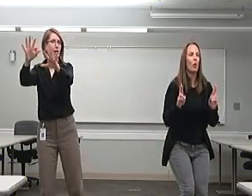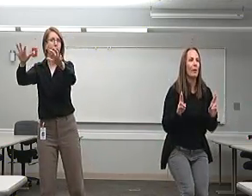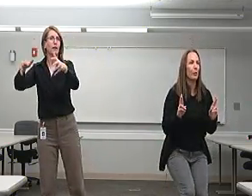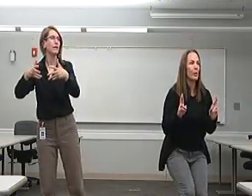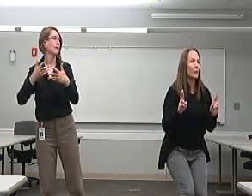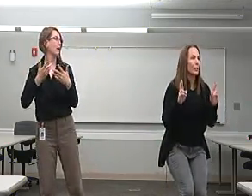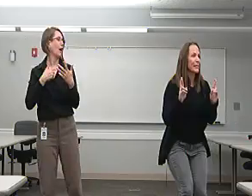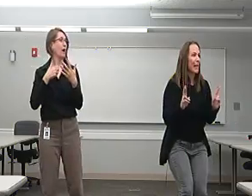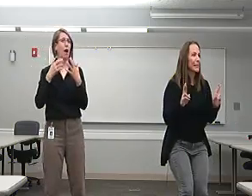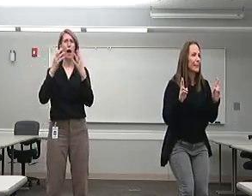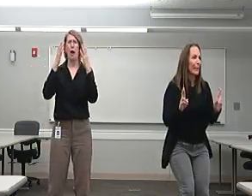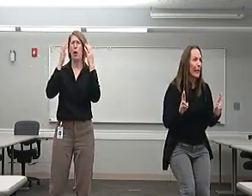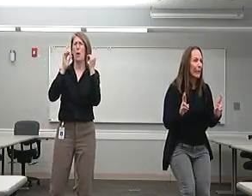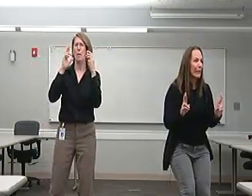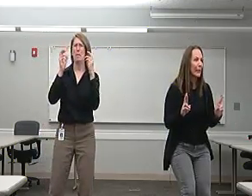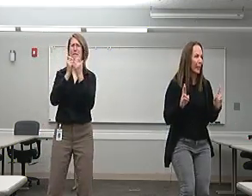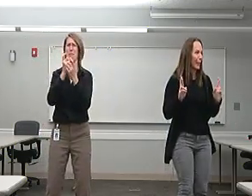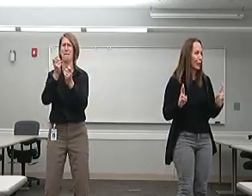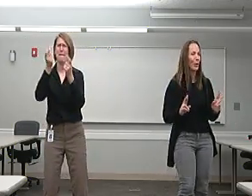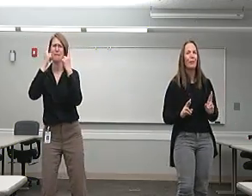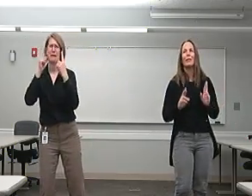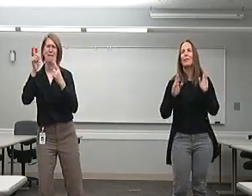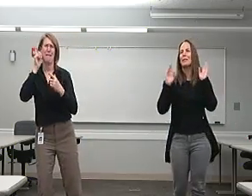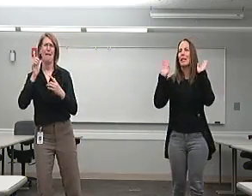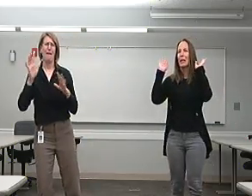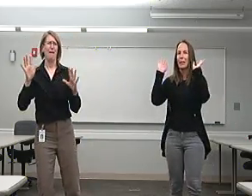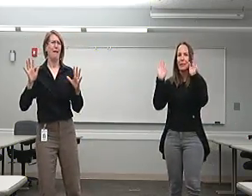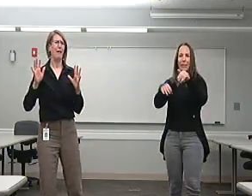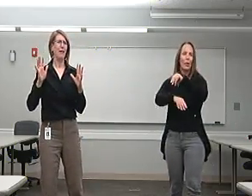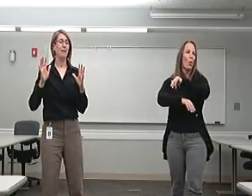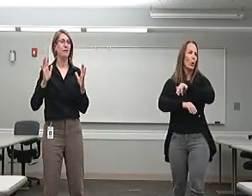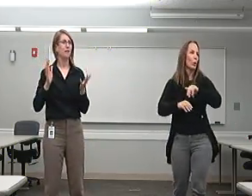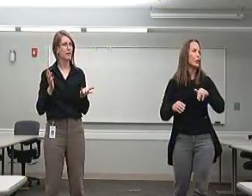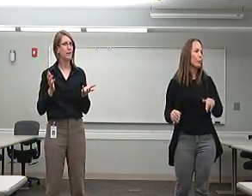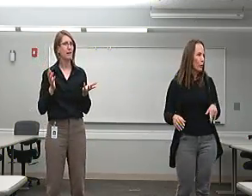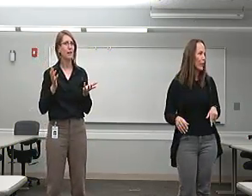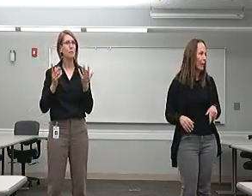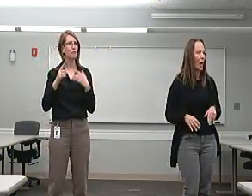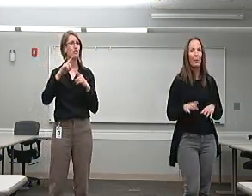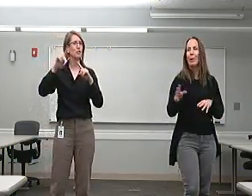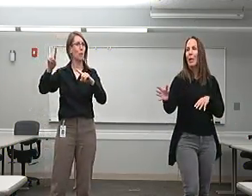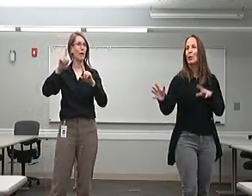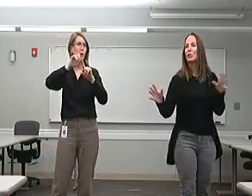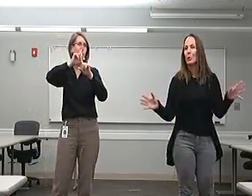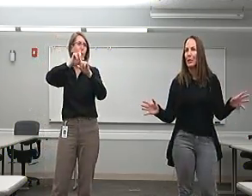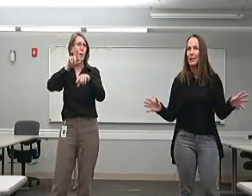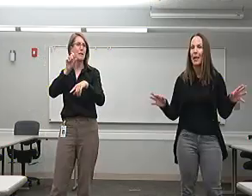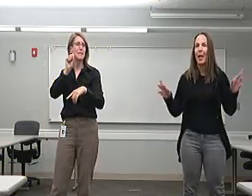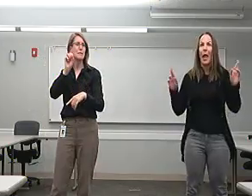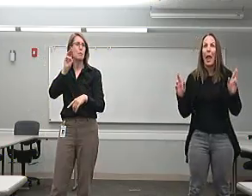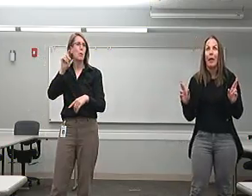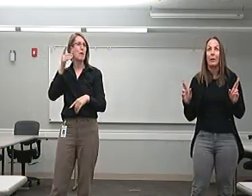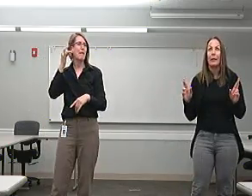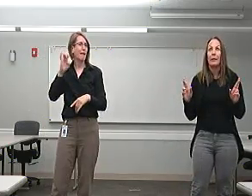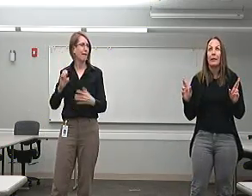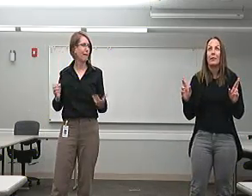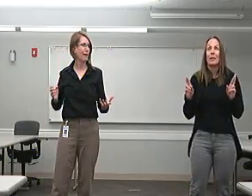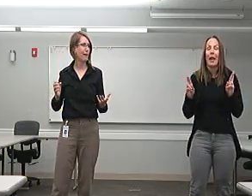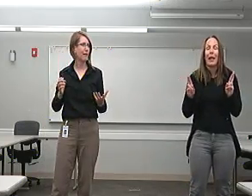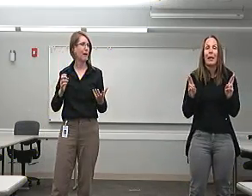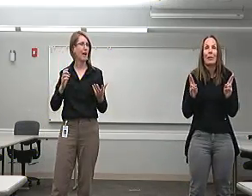understands Leah. Like, you know, even if it's Leah's gonna go order a smoothie, I'll be back with smoothies. And Leah leaves, and I'm